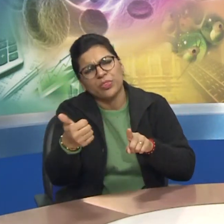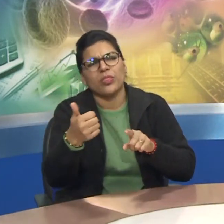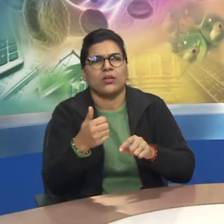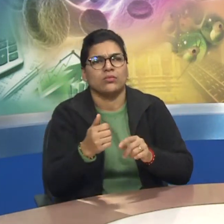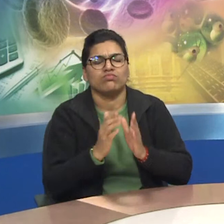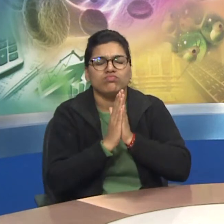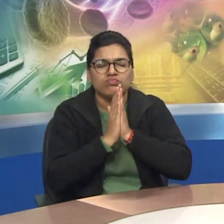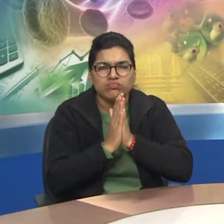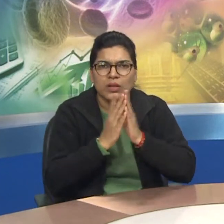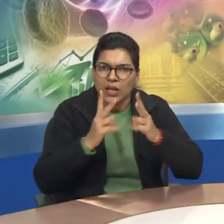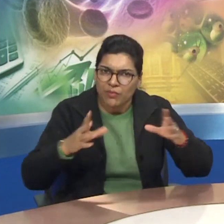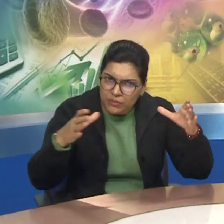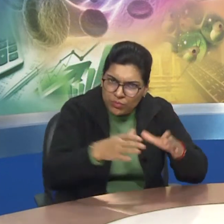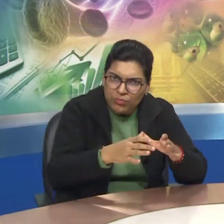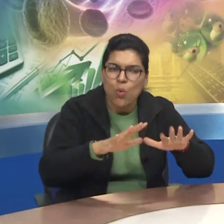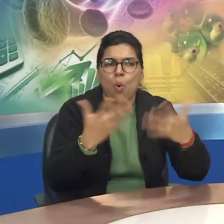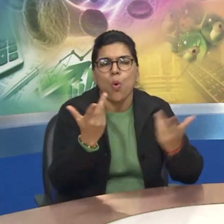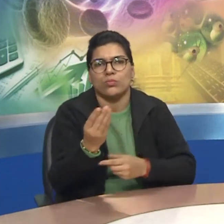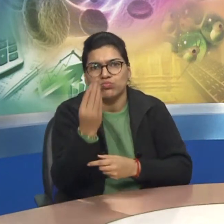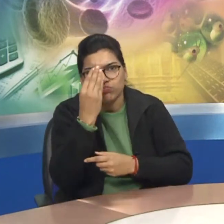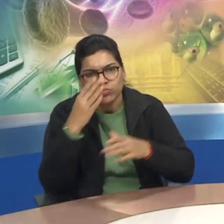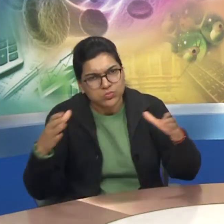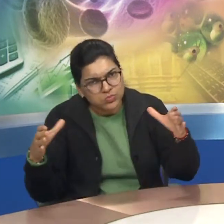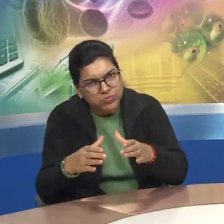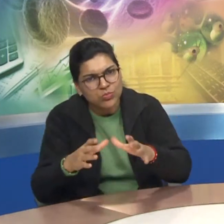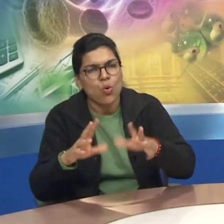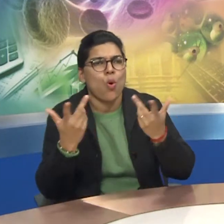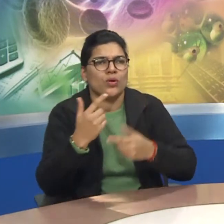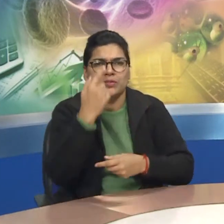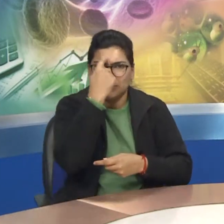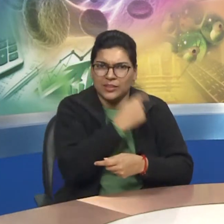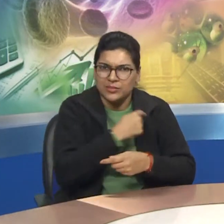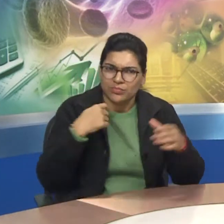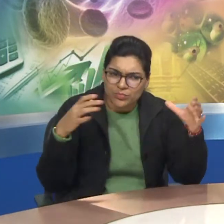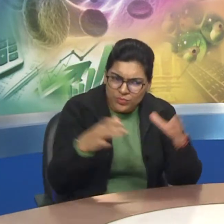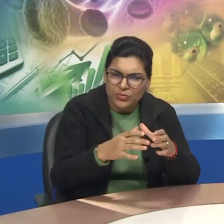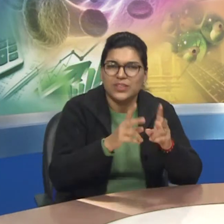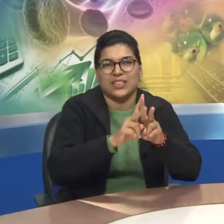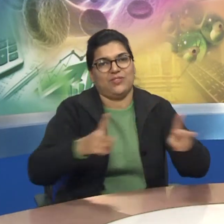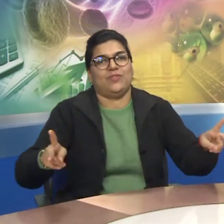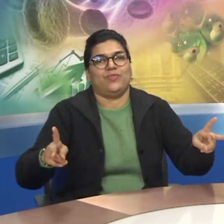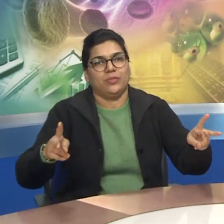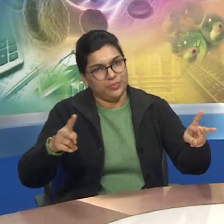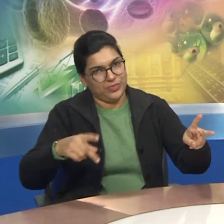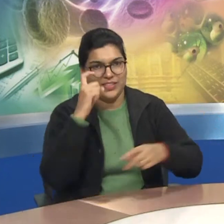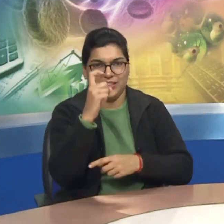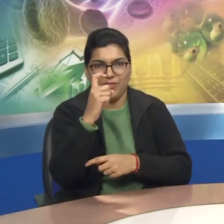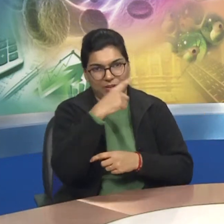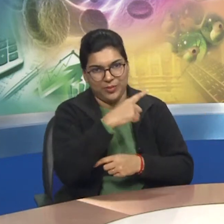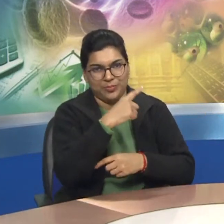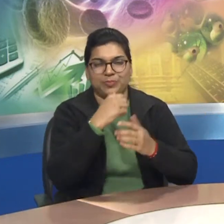It means group of people living in a particular area or place.